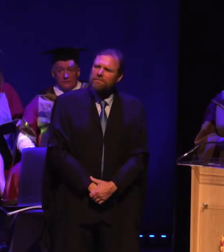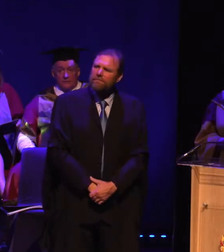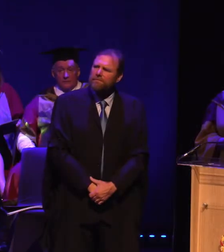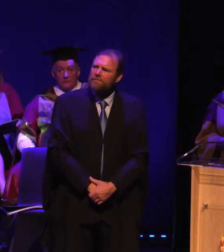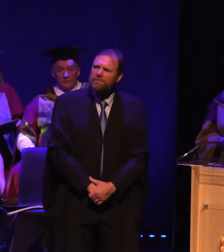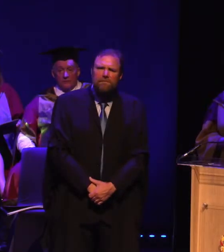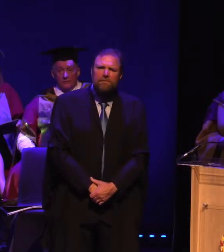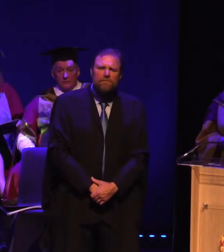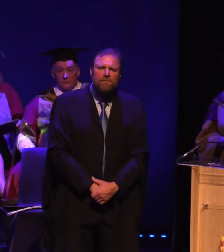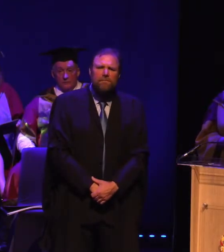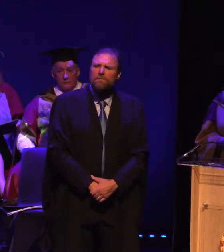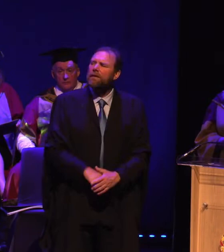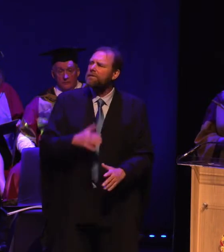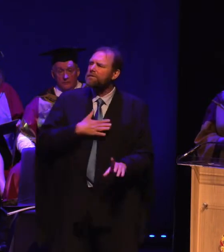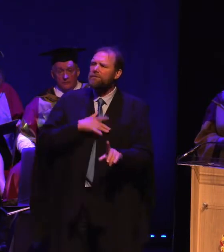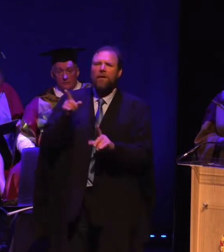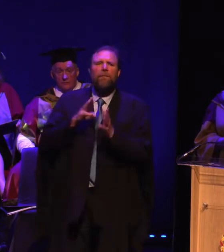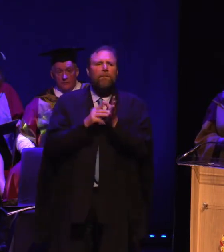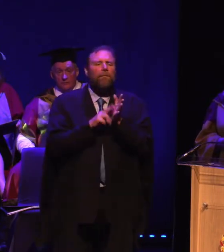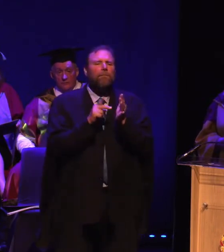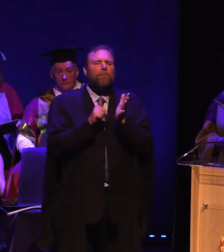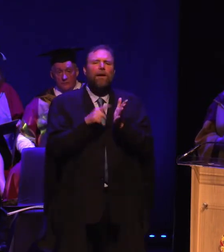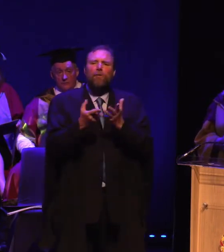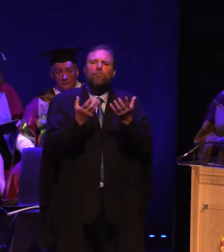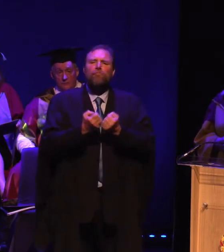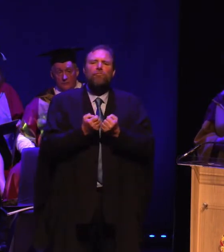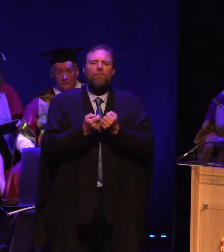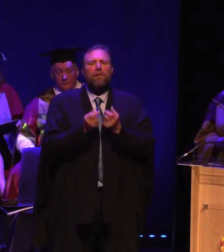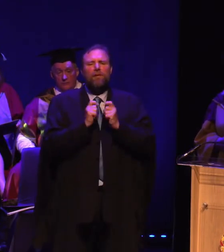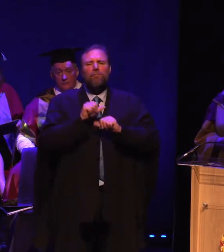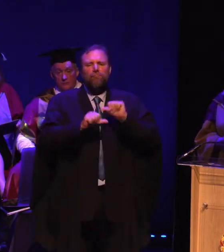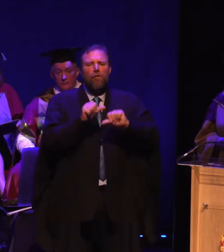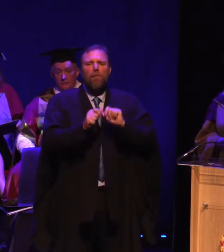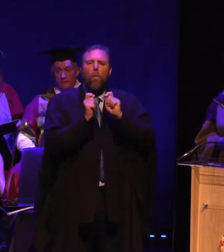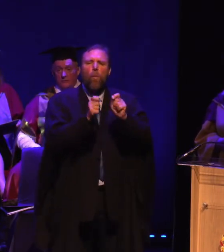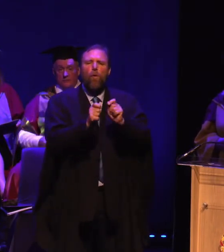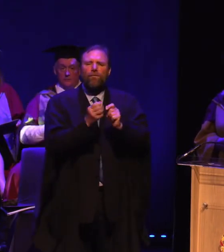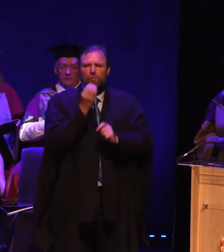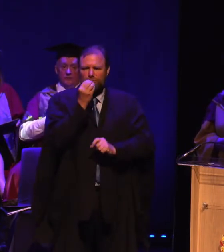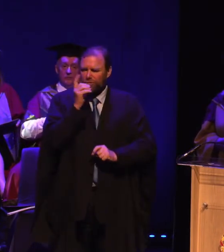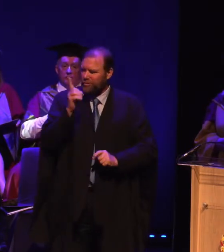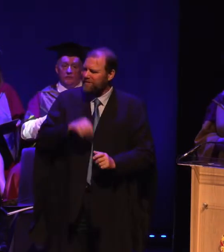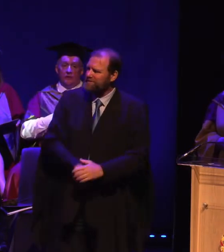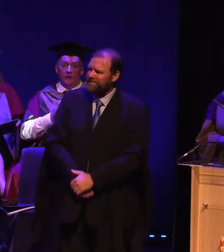Manon receives the Programme Award for BSc Nutrition. Sorry.